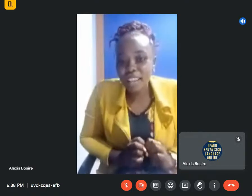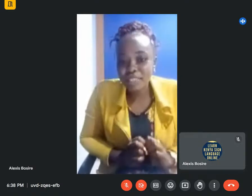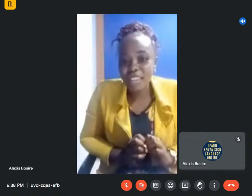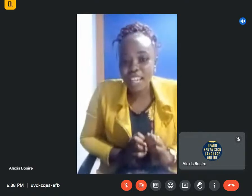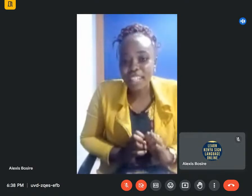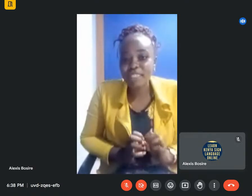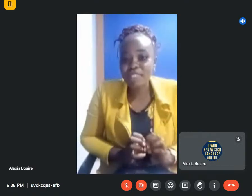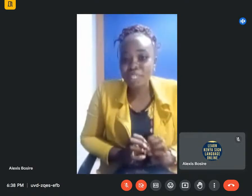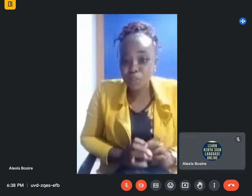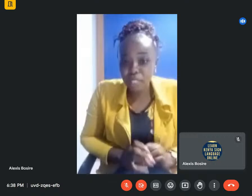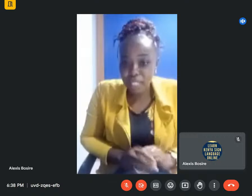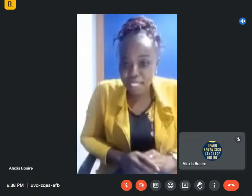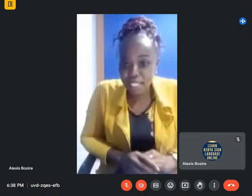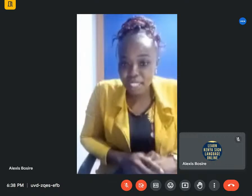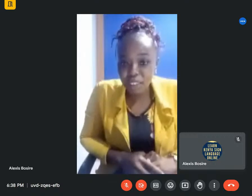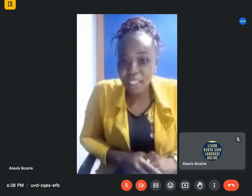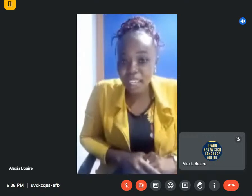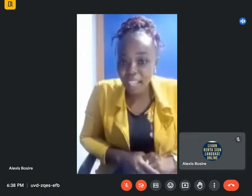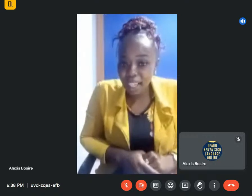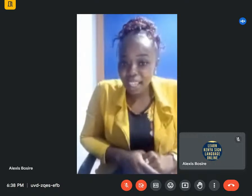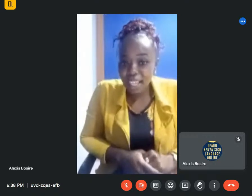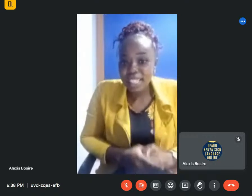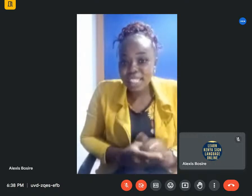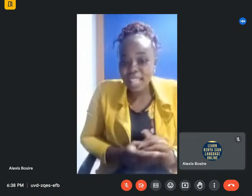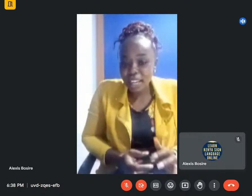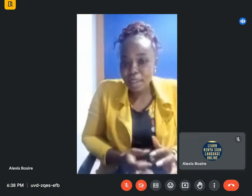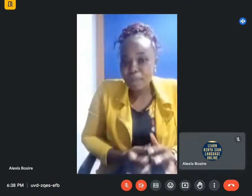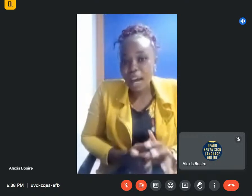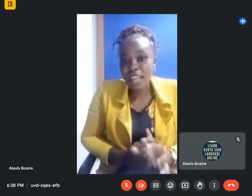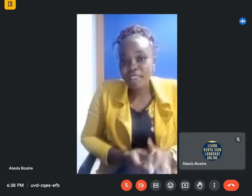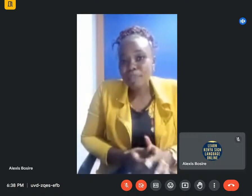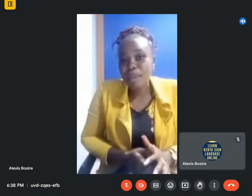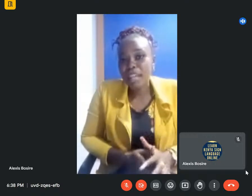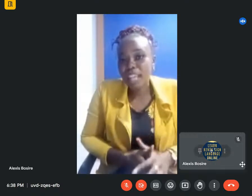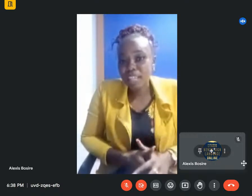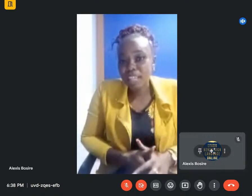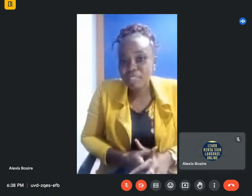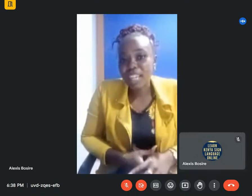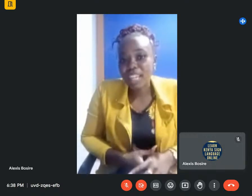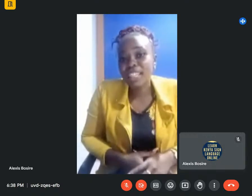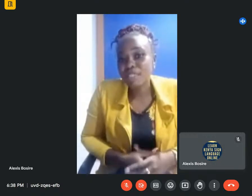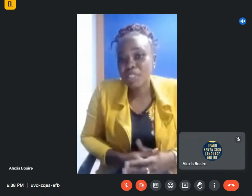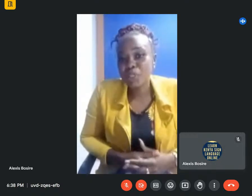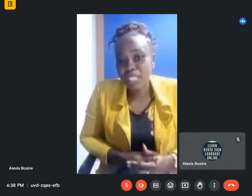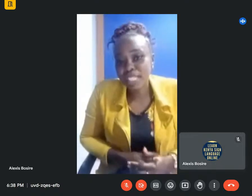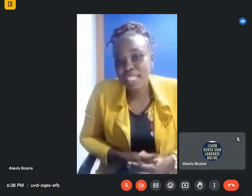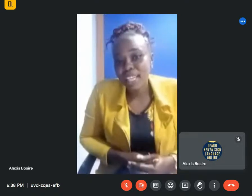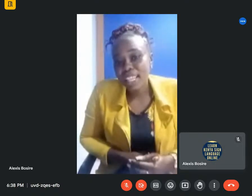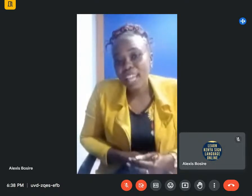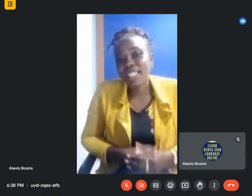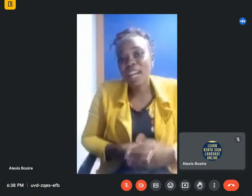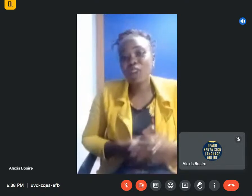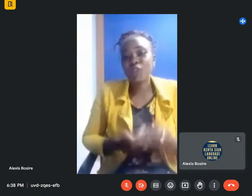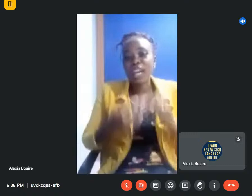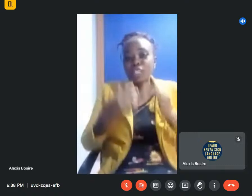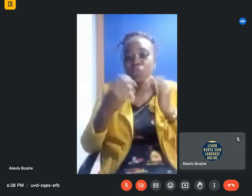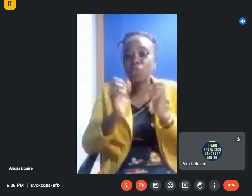deaf individuals. Okay, sign name are given by deaf individuals. That is how you get to